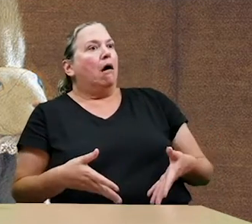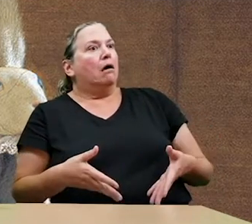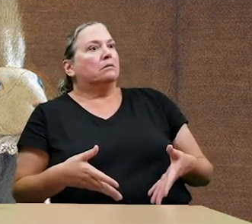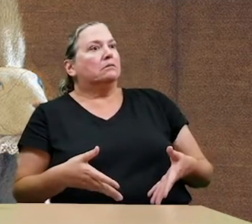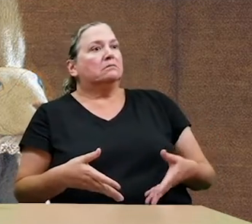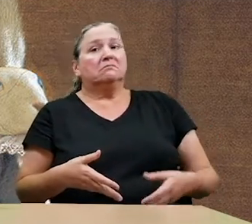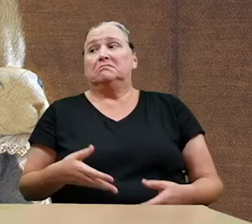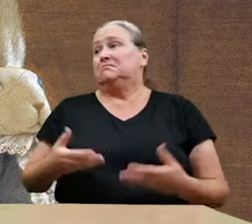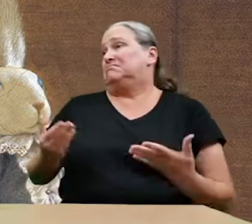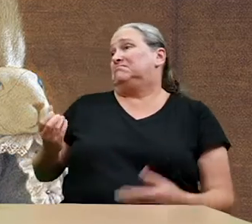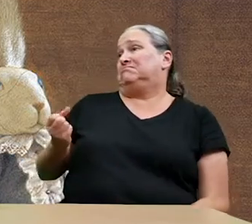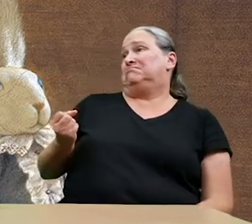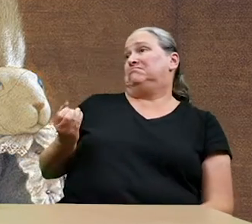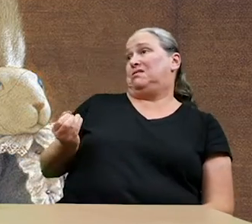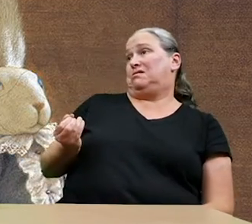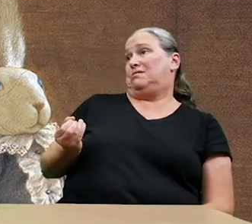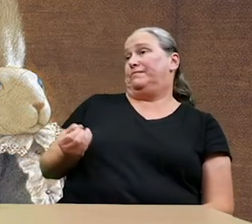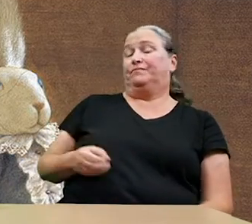witch.